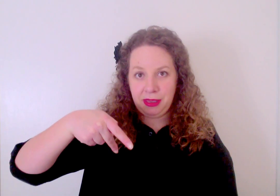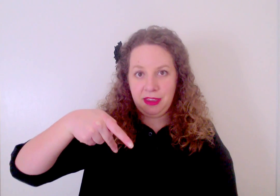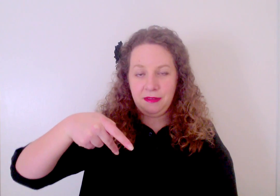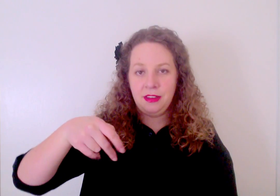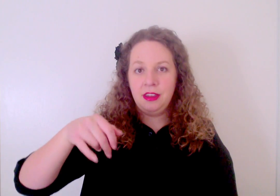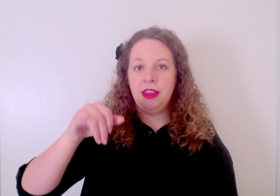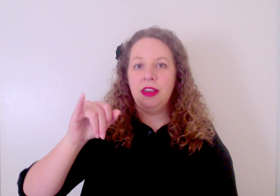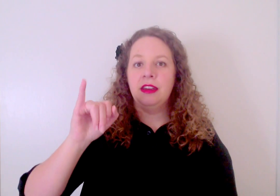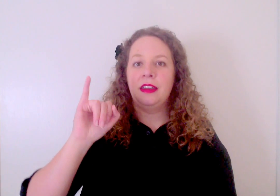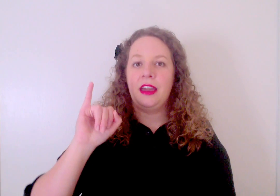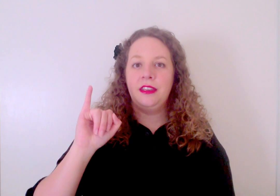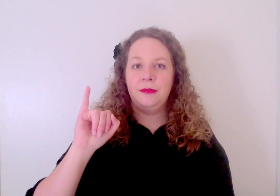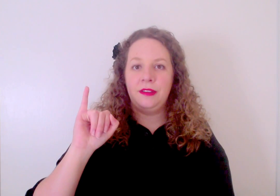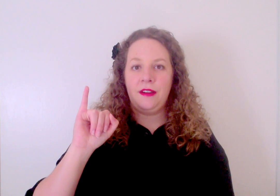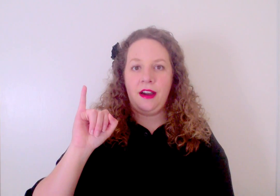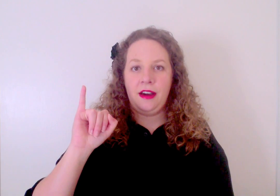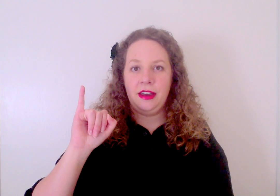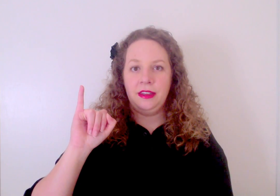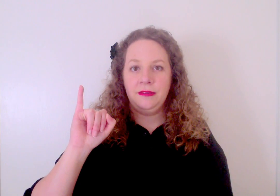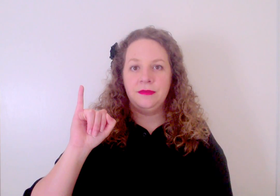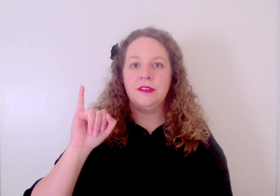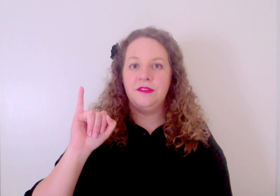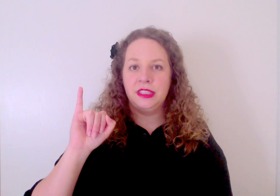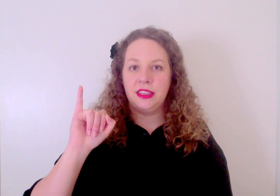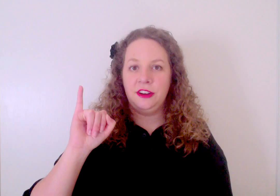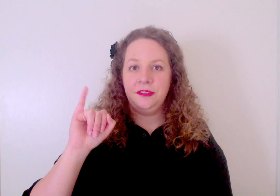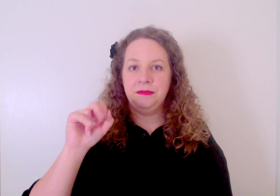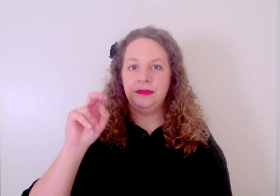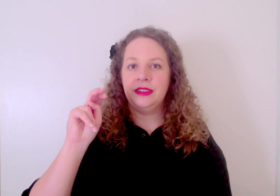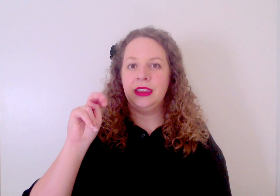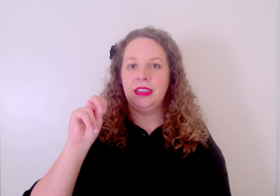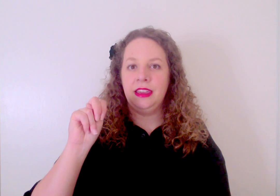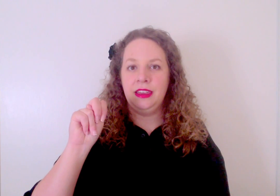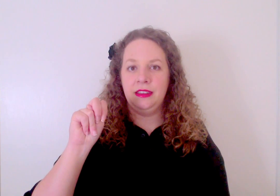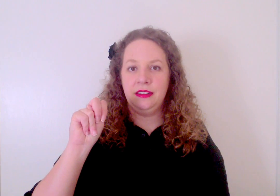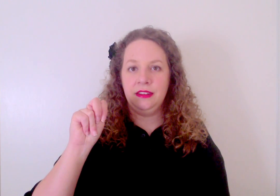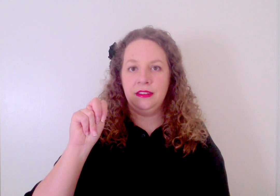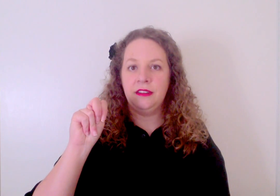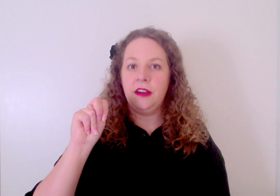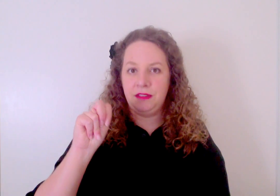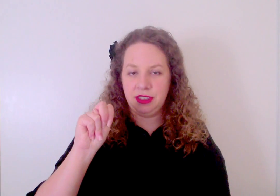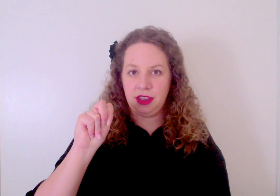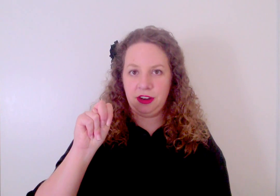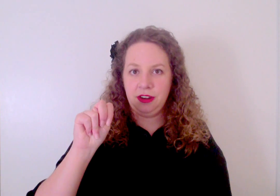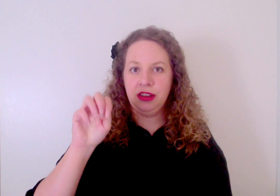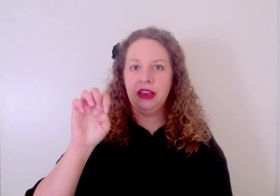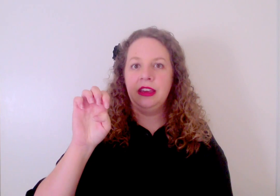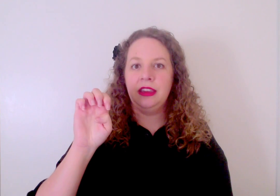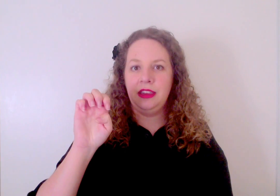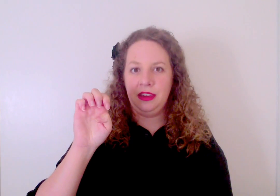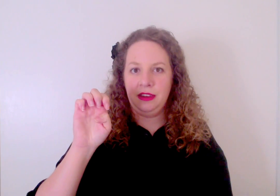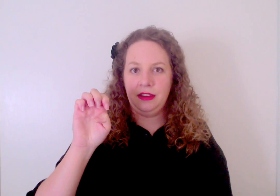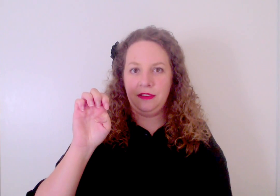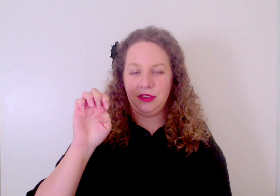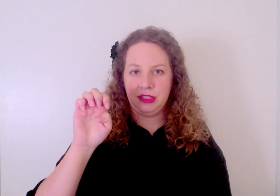P. Okay, then we have I, fifth letter, N, a fifth letter, E, a fifth